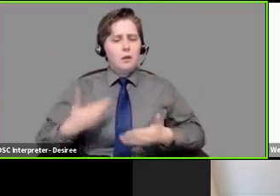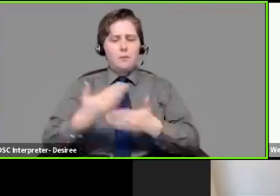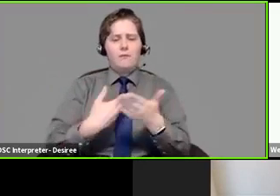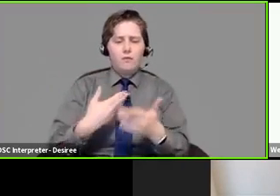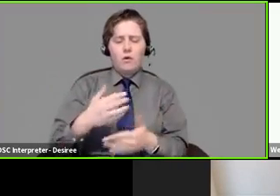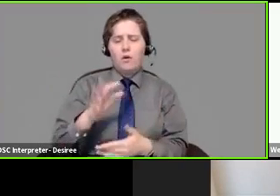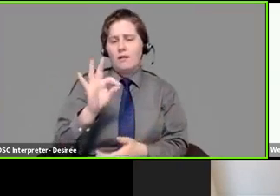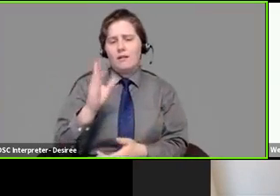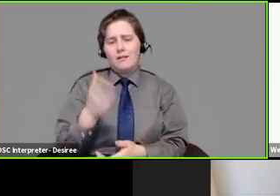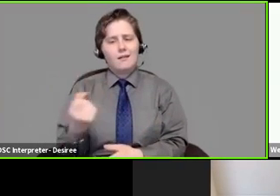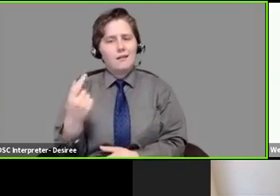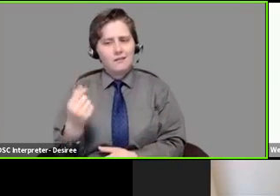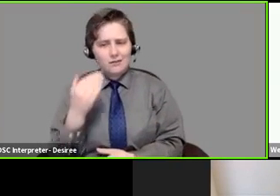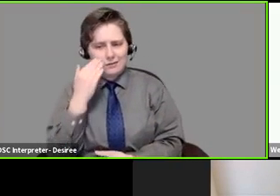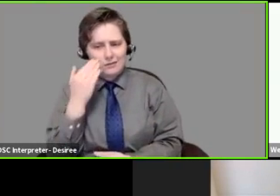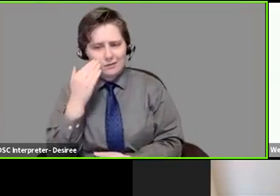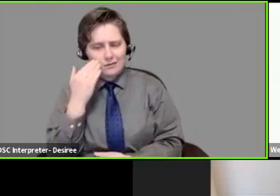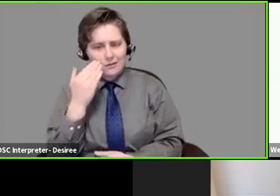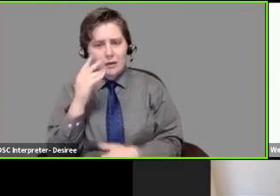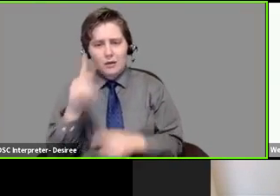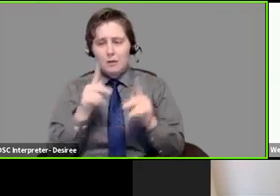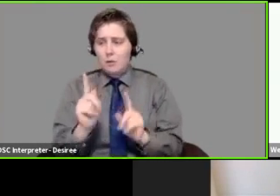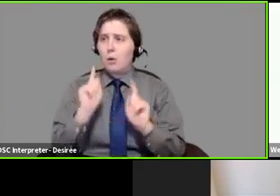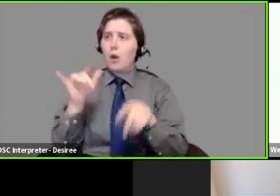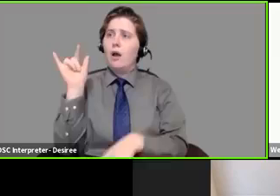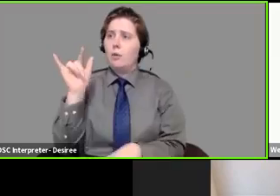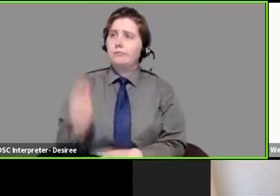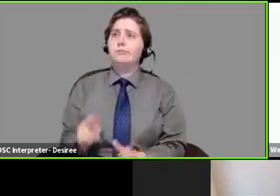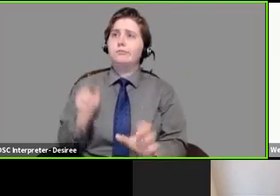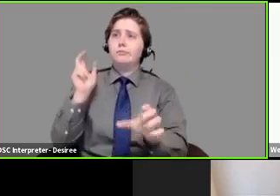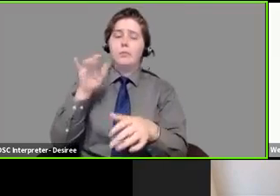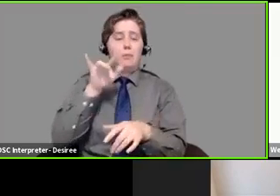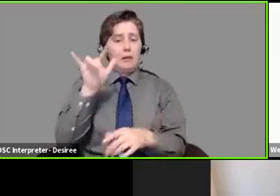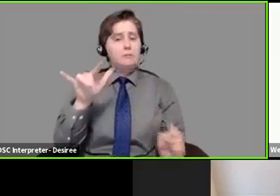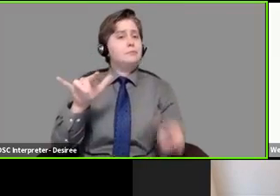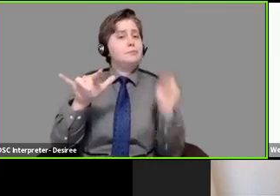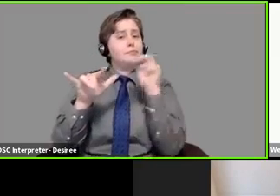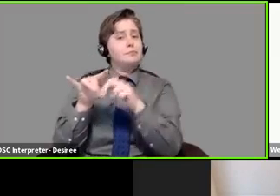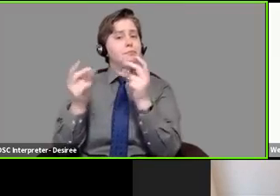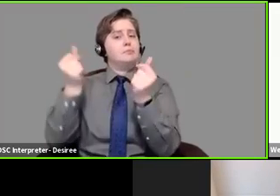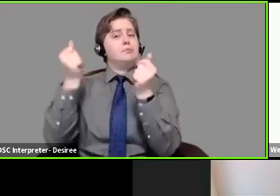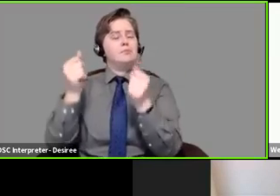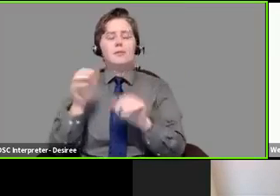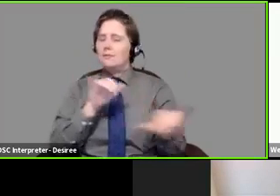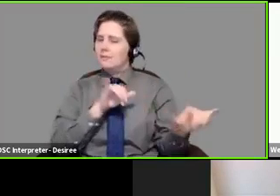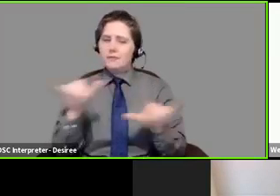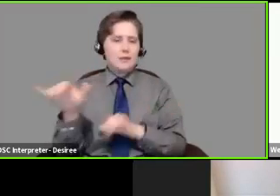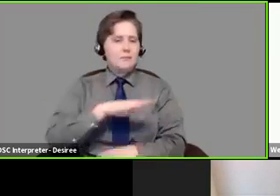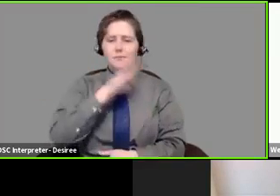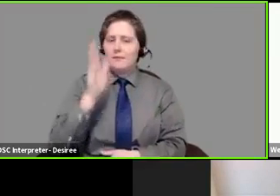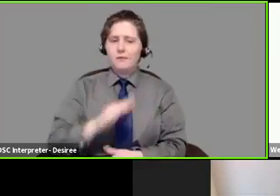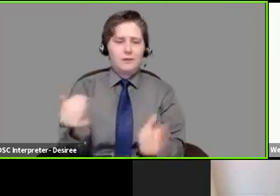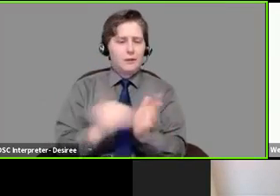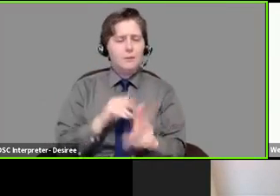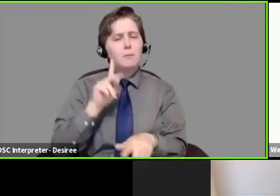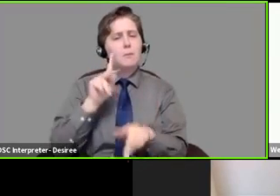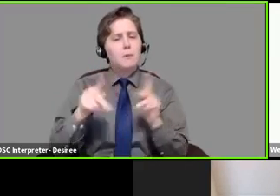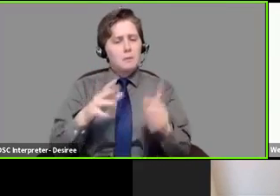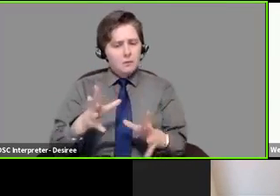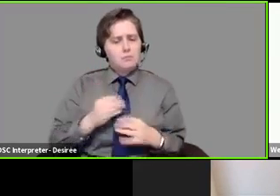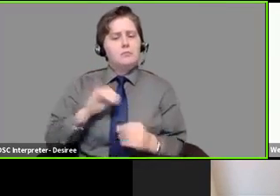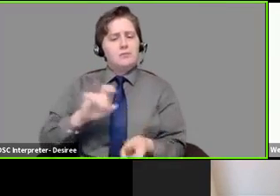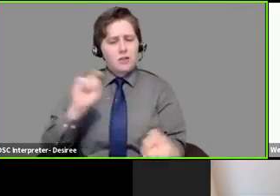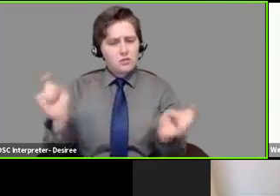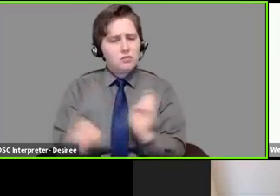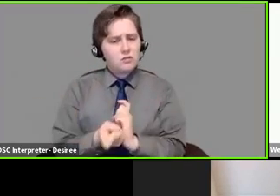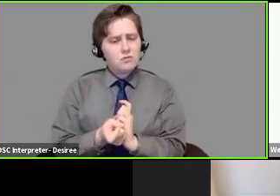9/11, people would go to the airport and jump on the plane, but it's never going to be like that again. But people have made that adjustment. And what we're